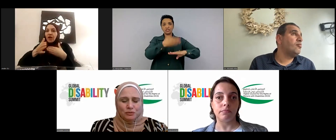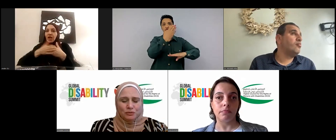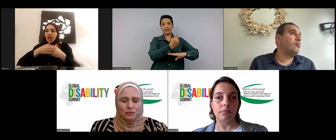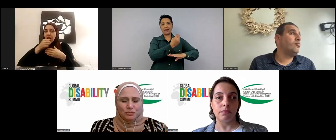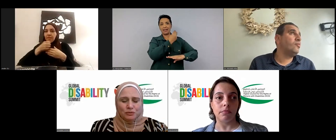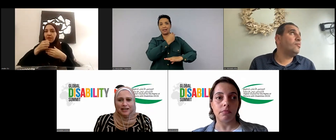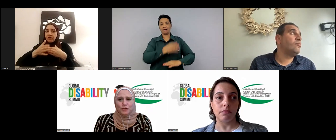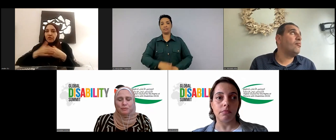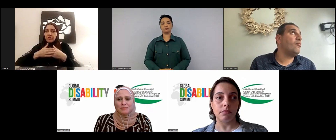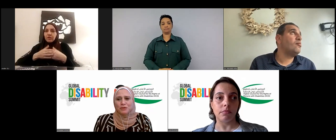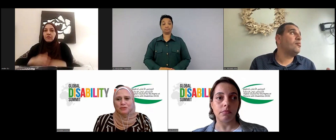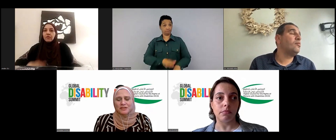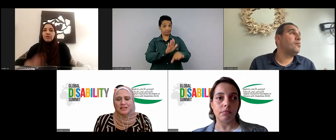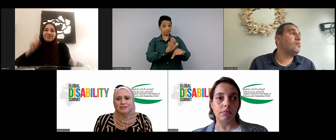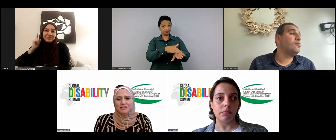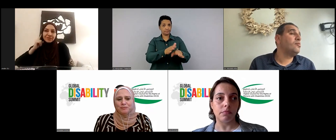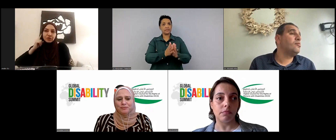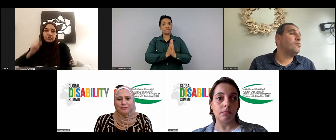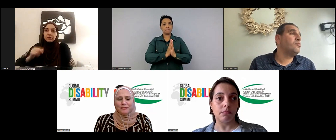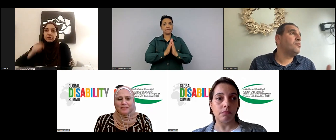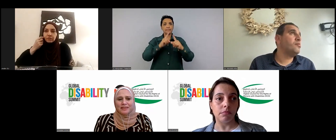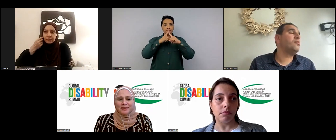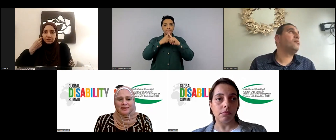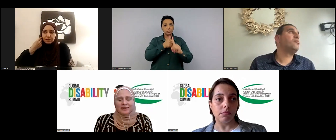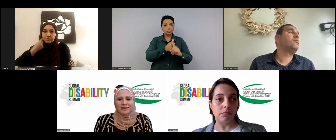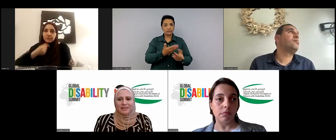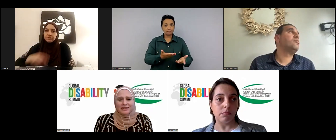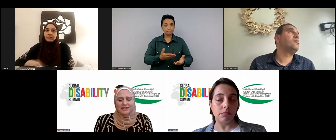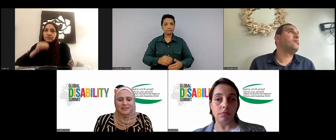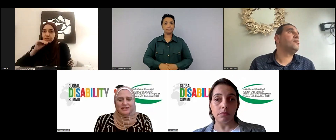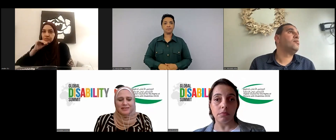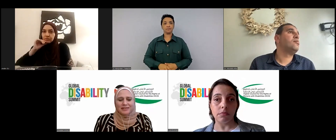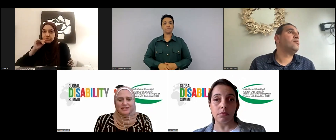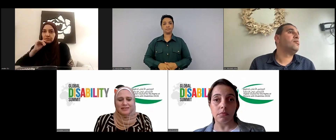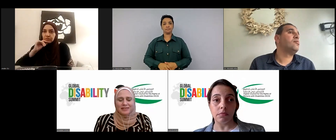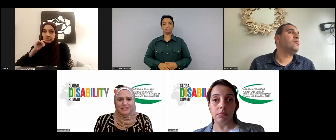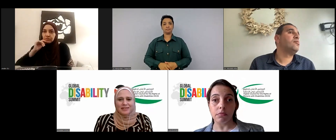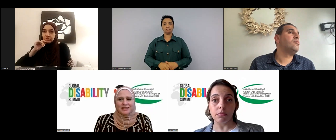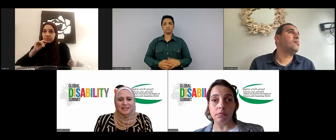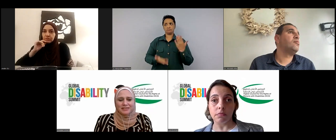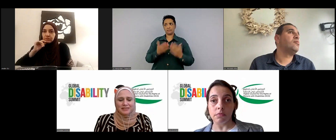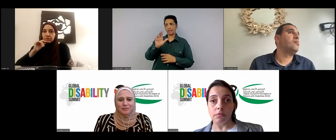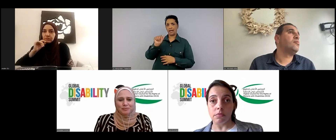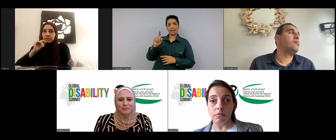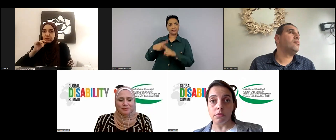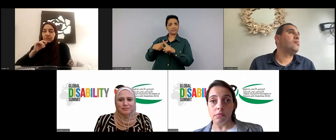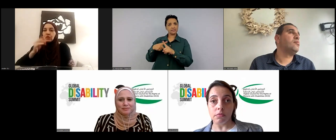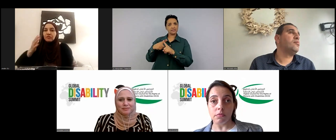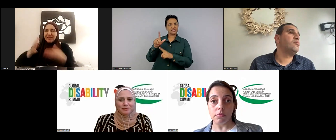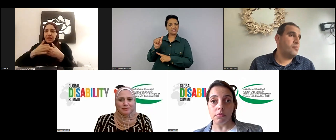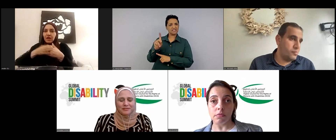Dr. Mustafa, can you please mute yourself? Or maybe Alessandra, you can mute